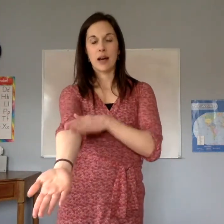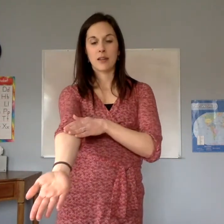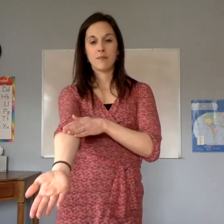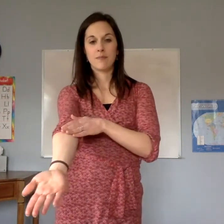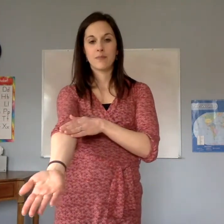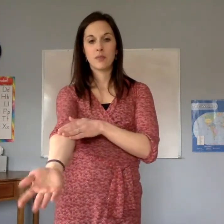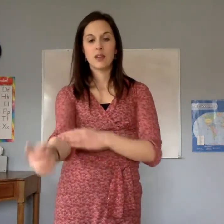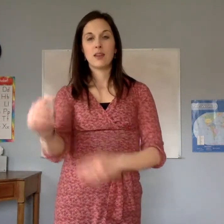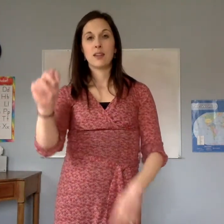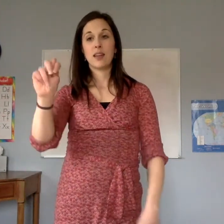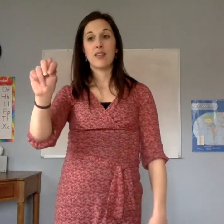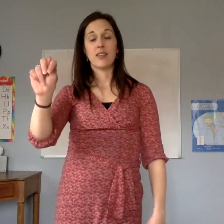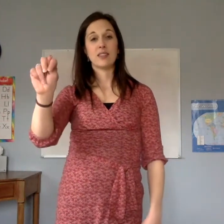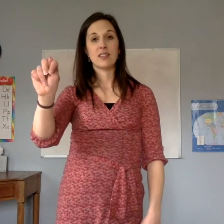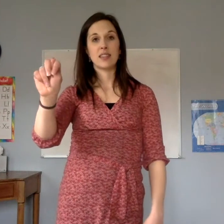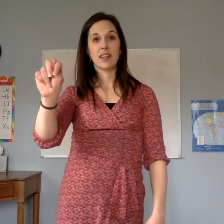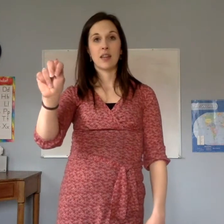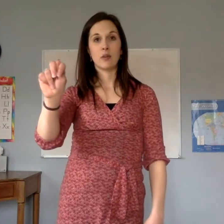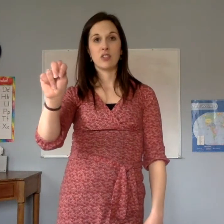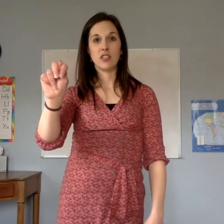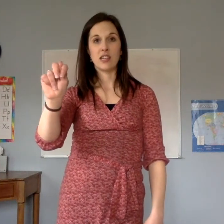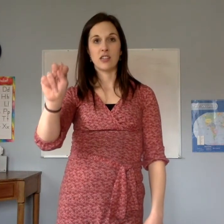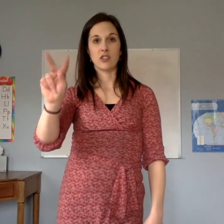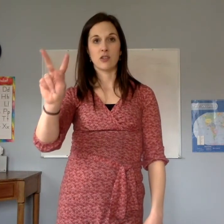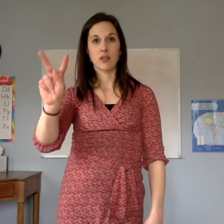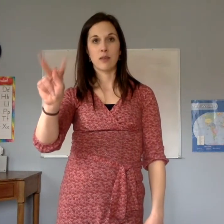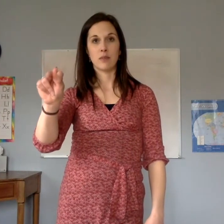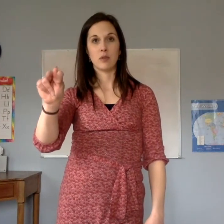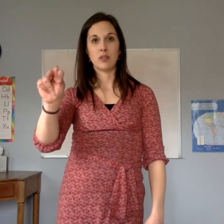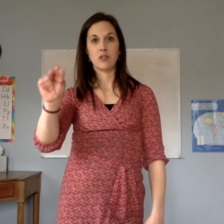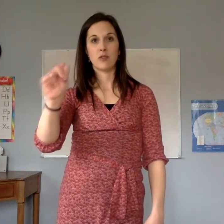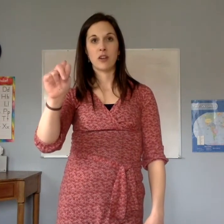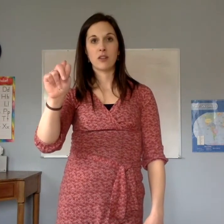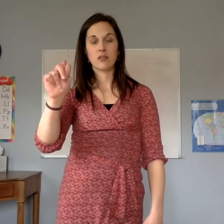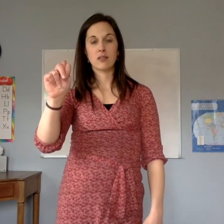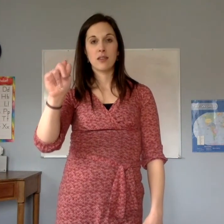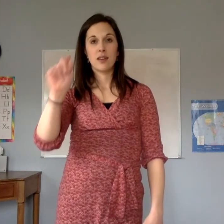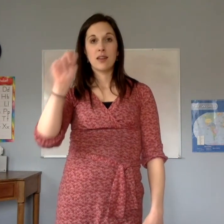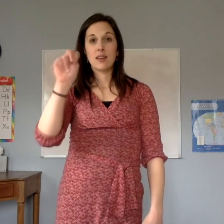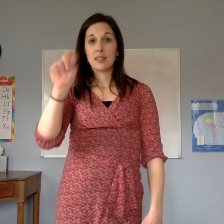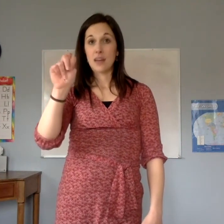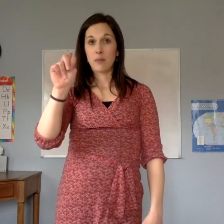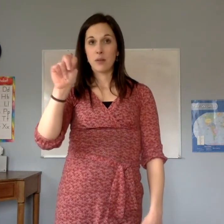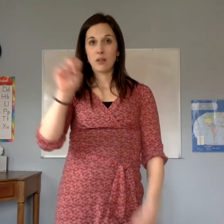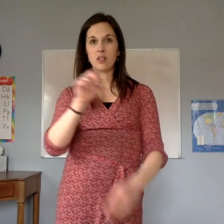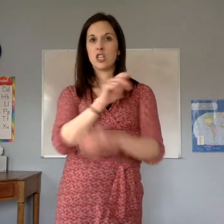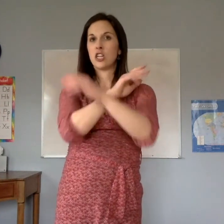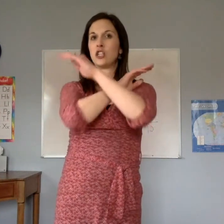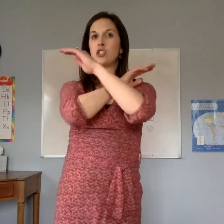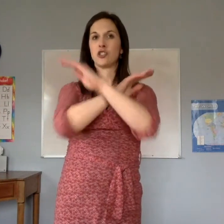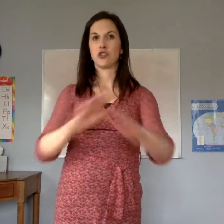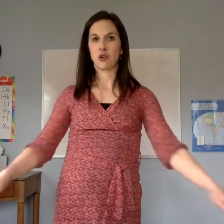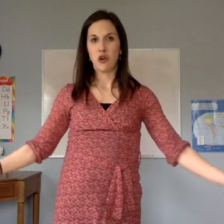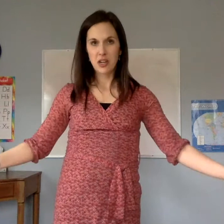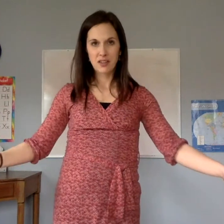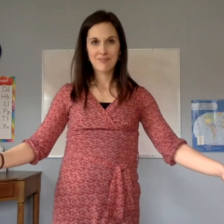Babylon. And then this is a sign language T, just your thumb between 2 fingers. Temple, destroyed.